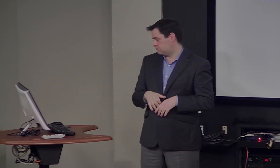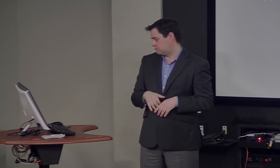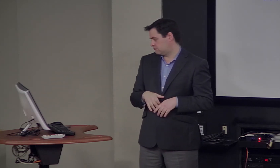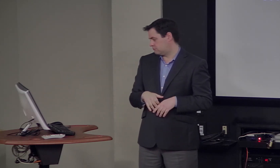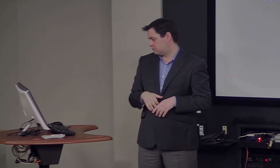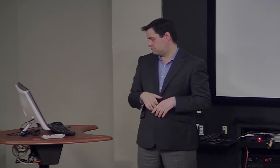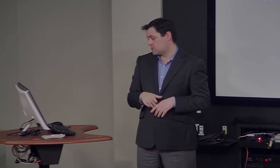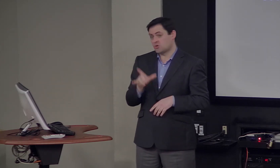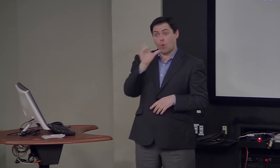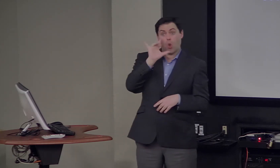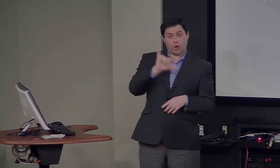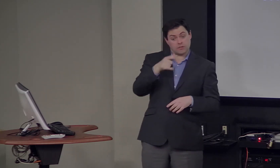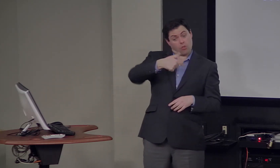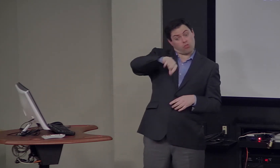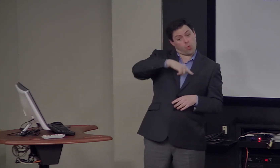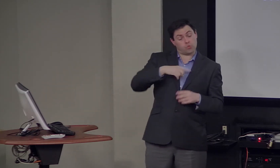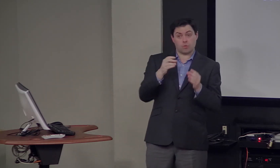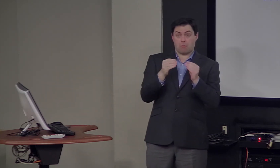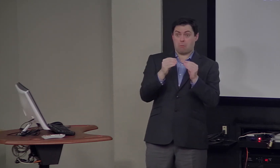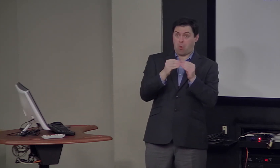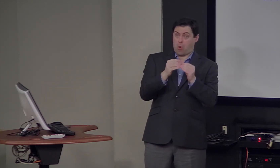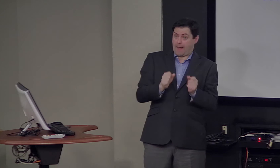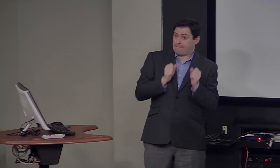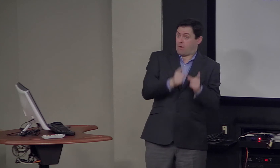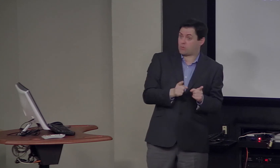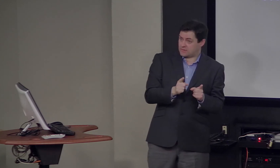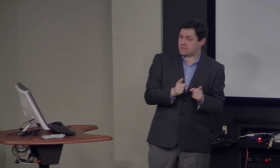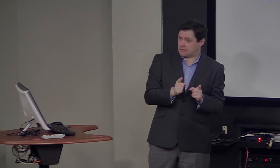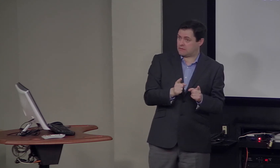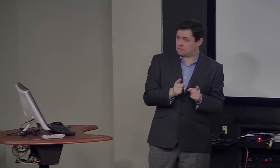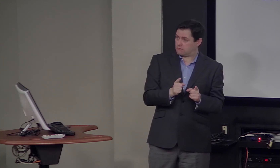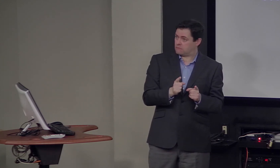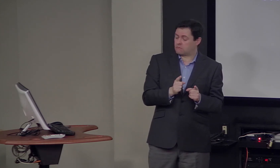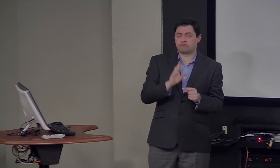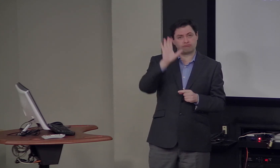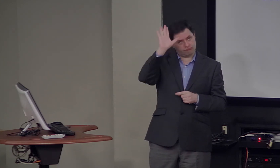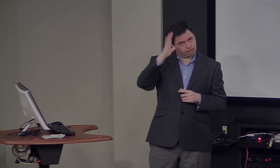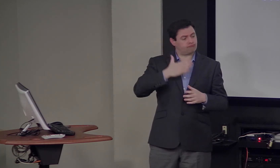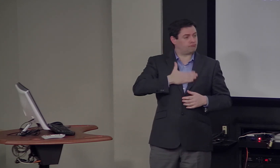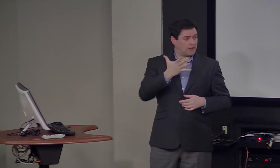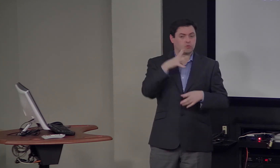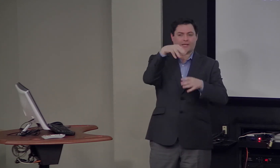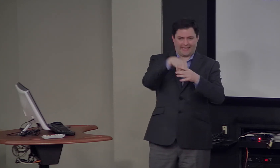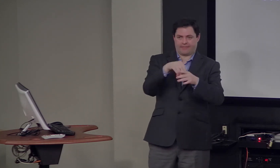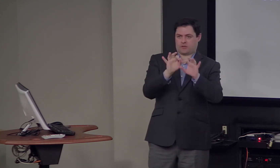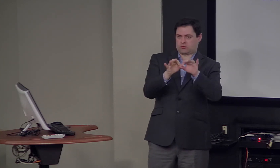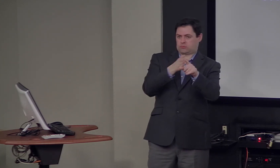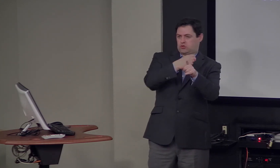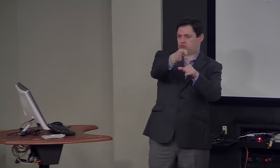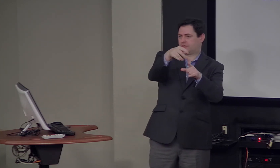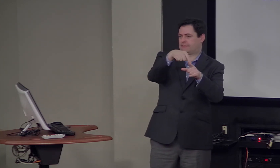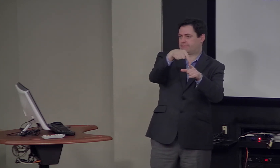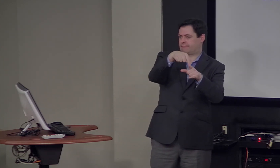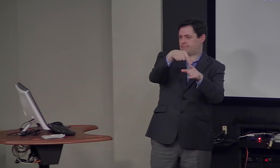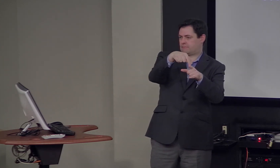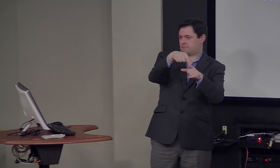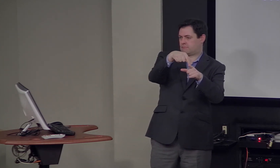language acquisition and interpreting process. So it seems as those individuals who are more impulsive in nature were more interested in